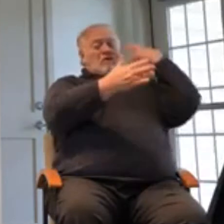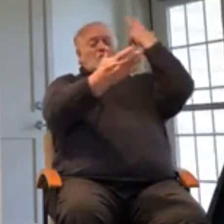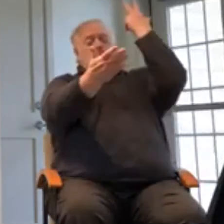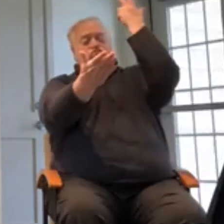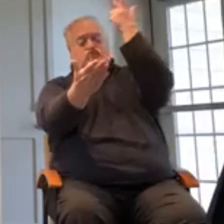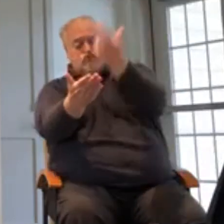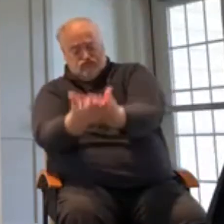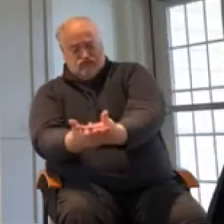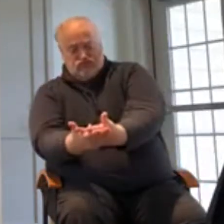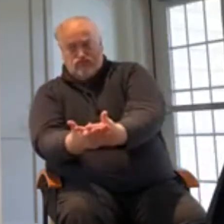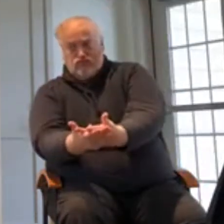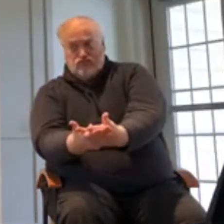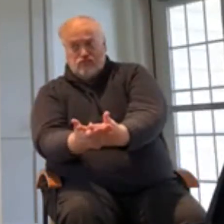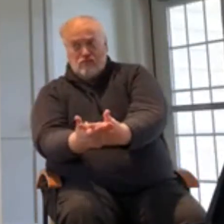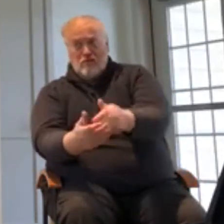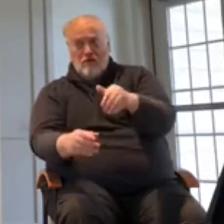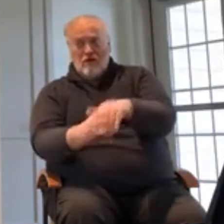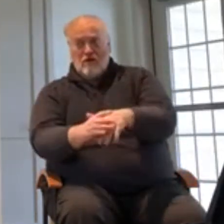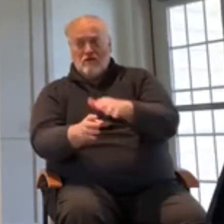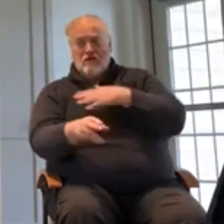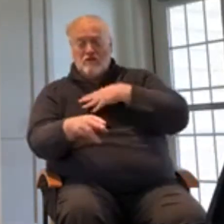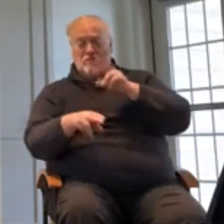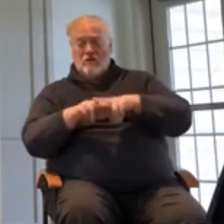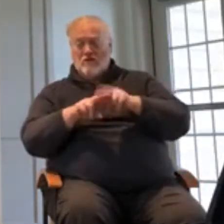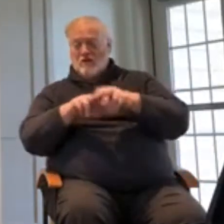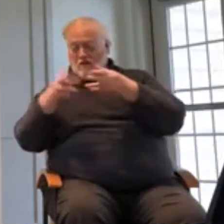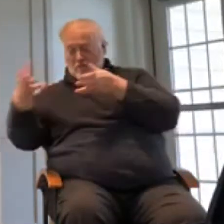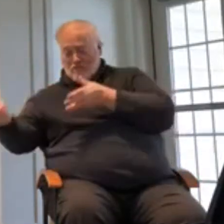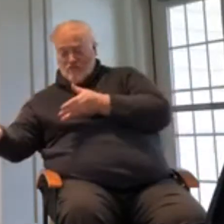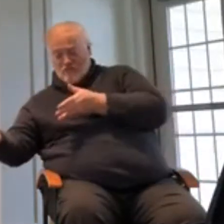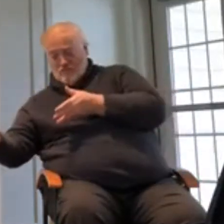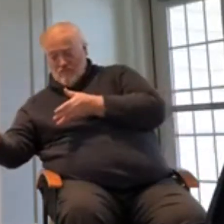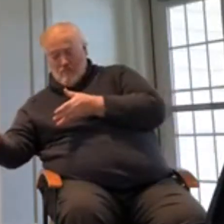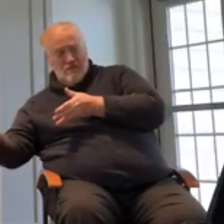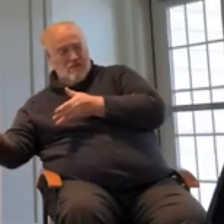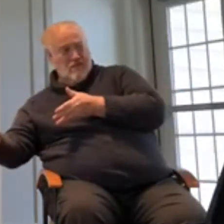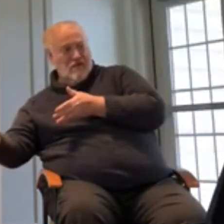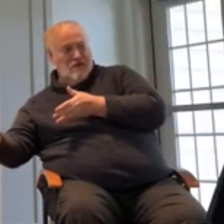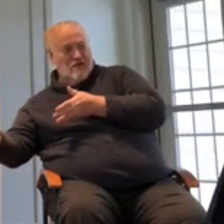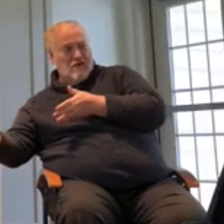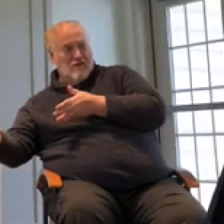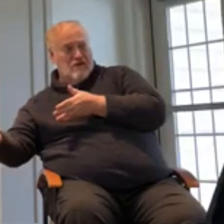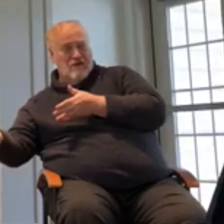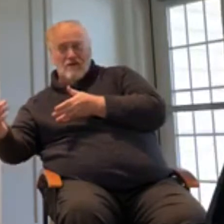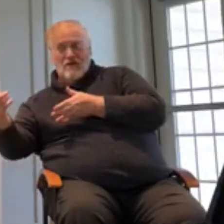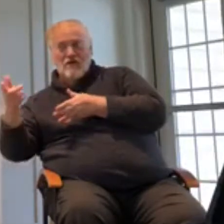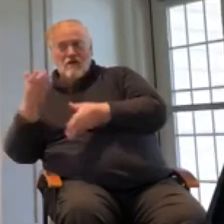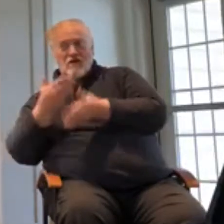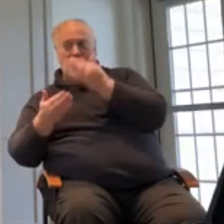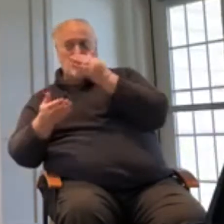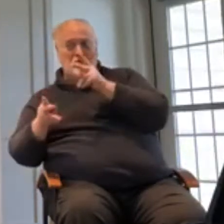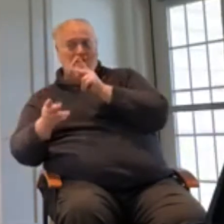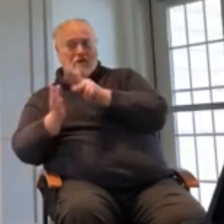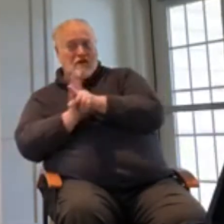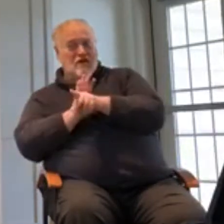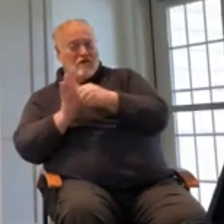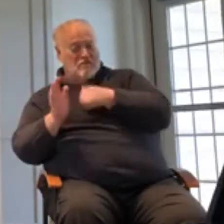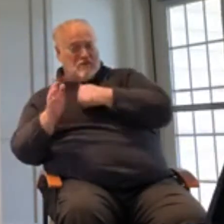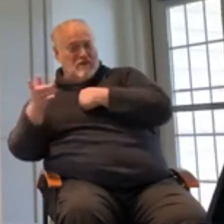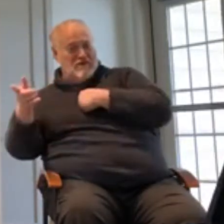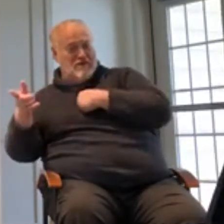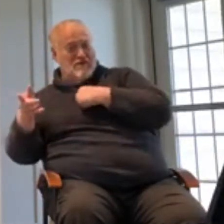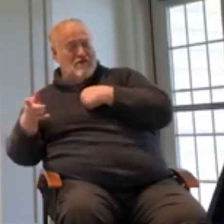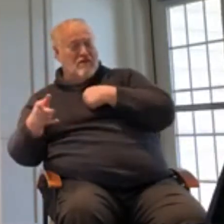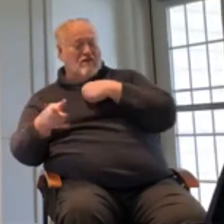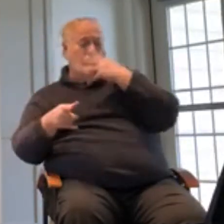forward into my wheelchair that was from the side of the bed. It's bad to almost kill myself. Because I fell